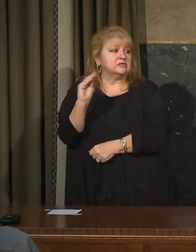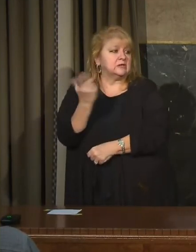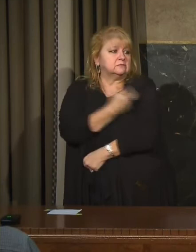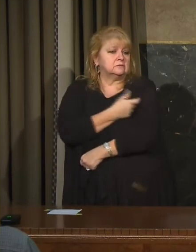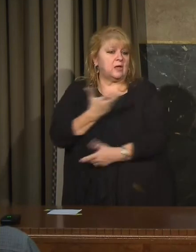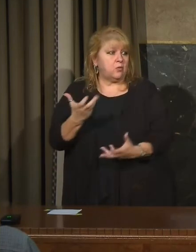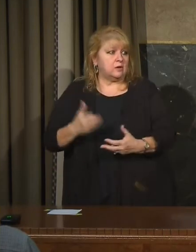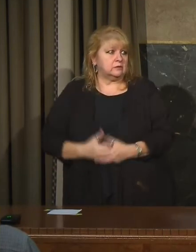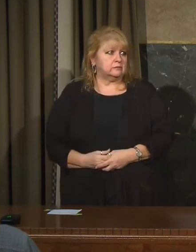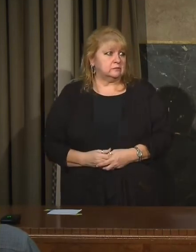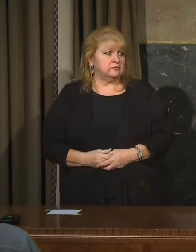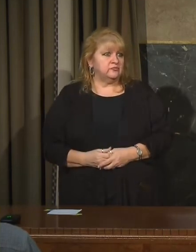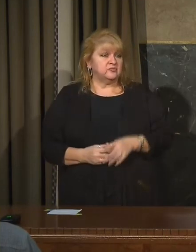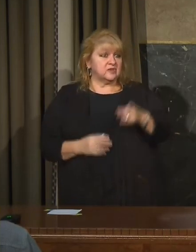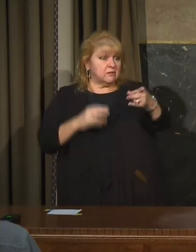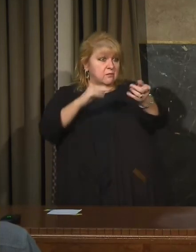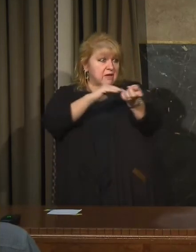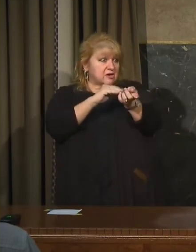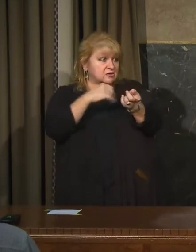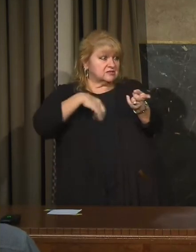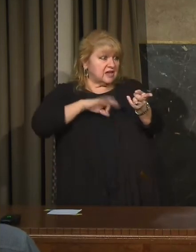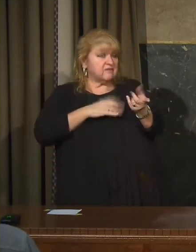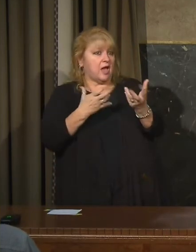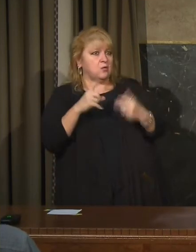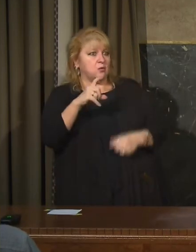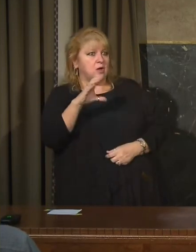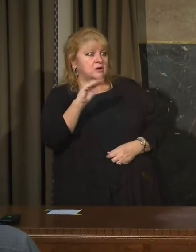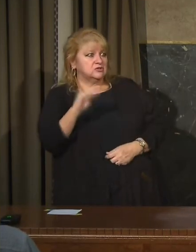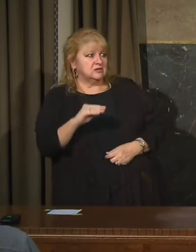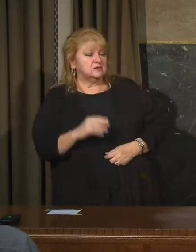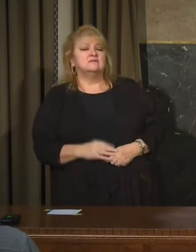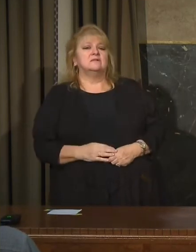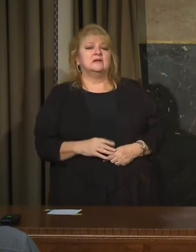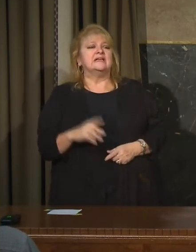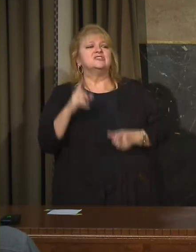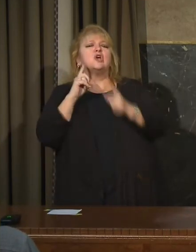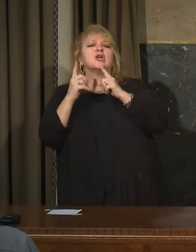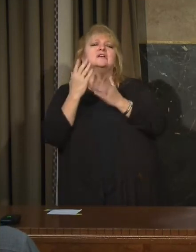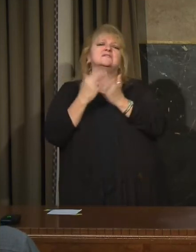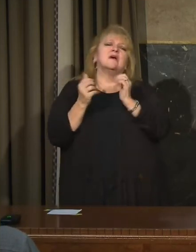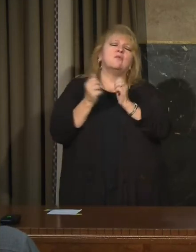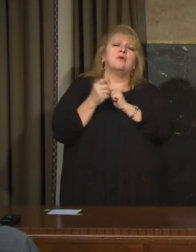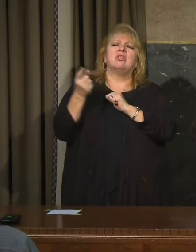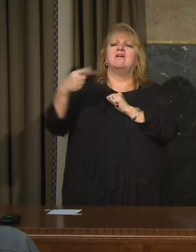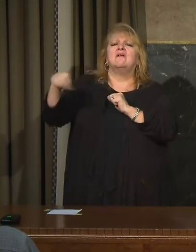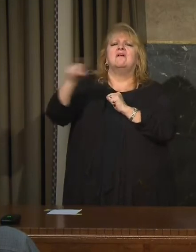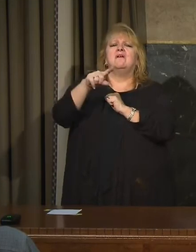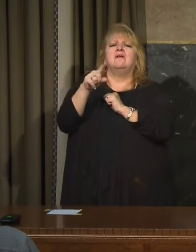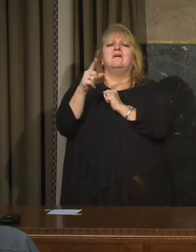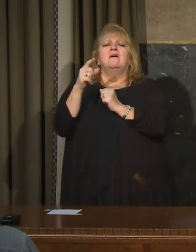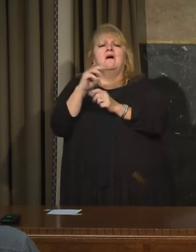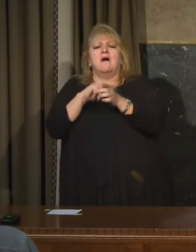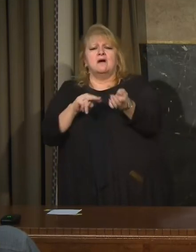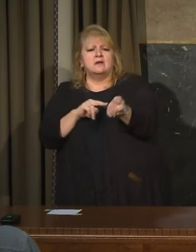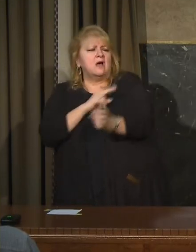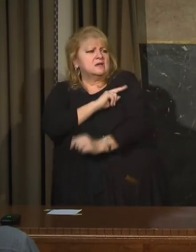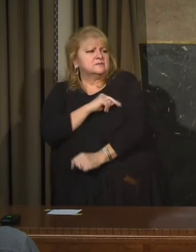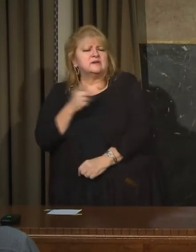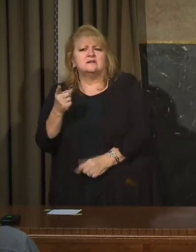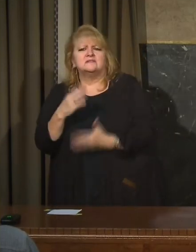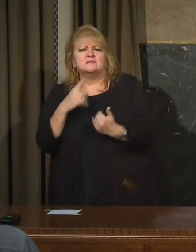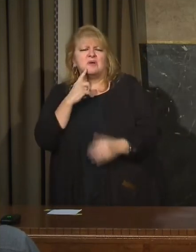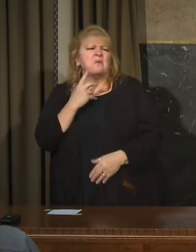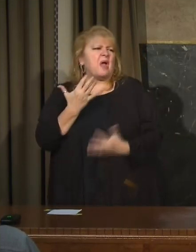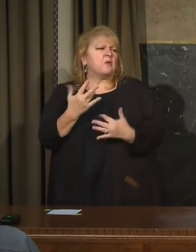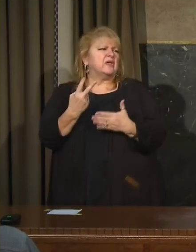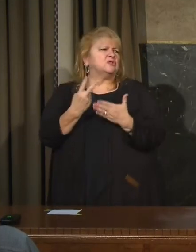in talking to some of my colleagues in the hospital, I heard some people say, oh, just, you know, I'll wait a couple of weeks before I get my vaccine. And my message to them